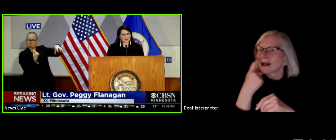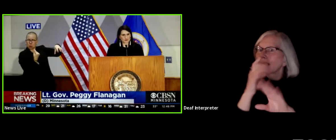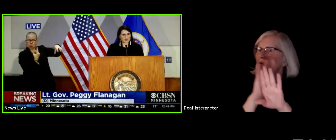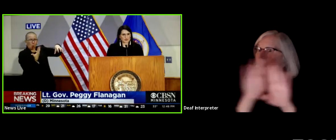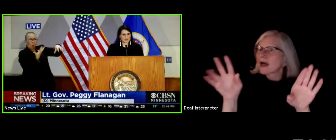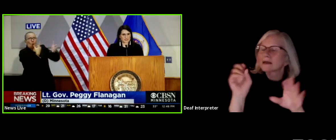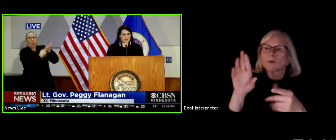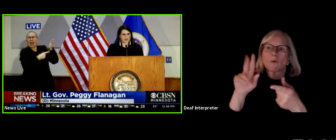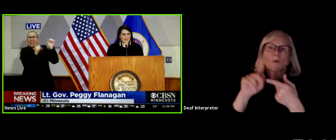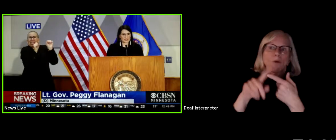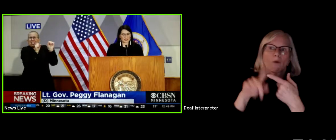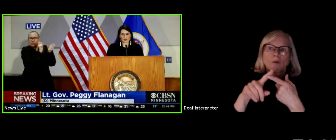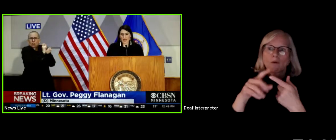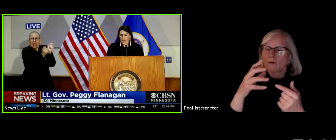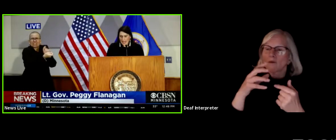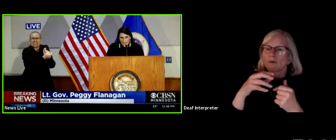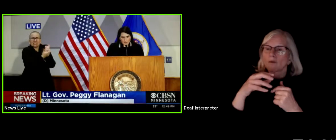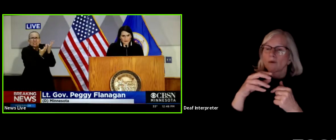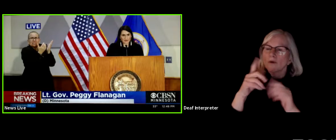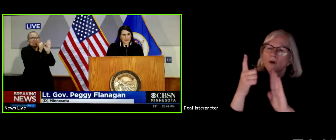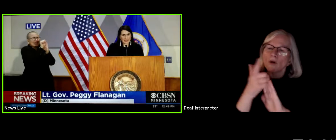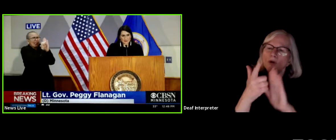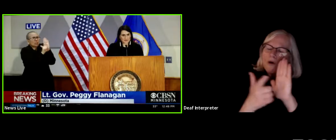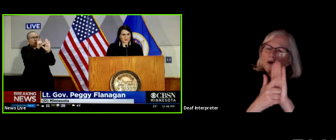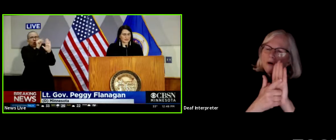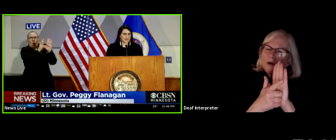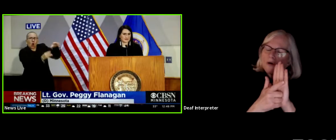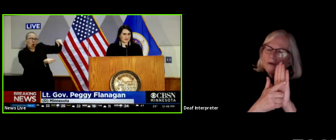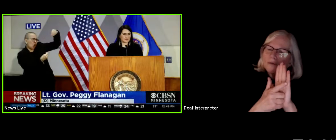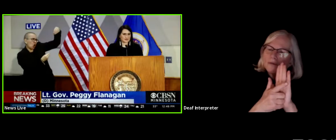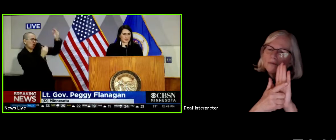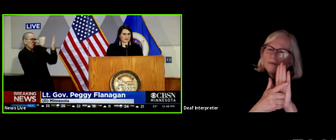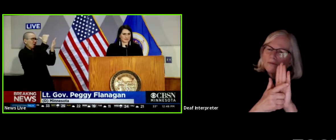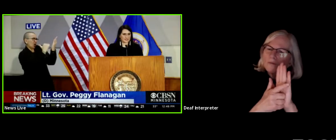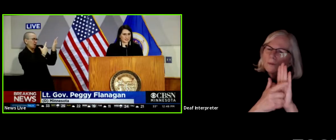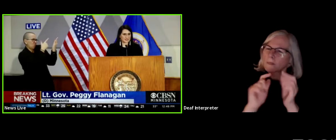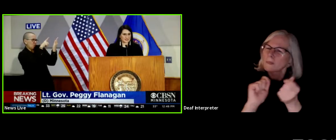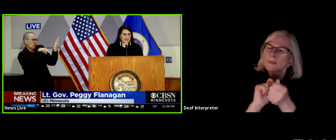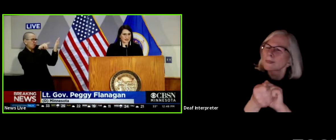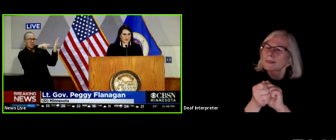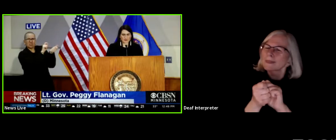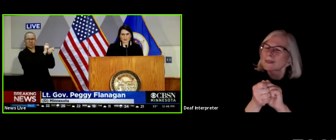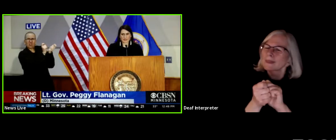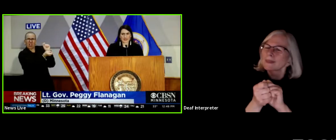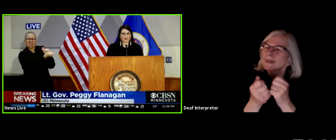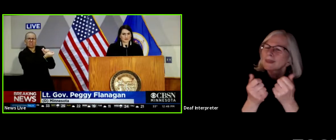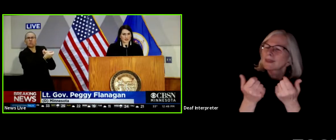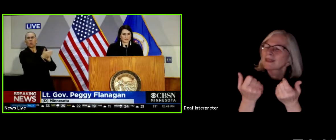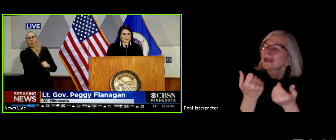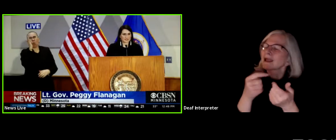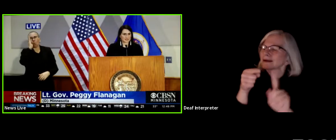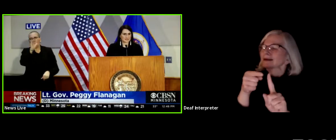to ensure people's security? So I will absolutely convene those conversations. And I know that we can